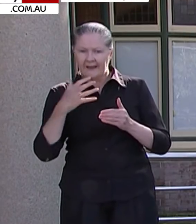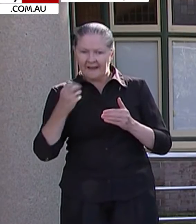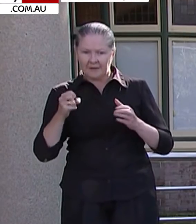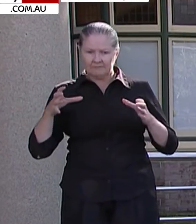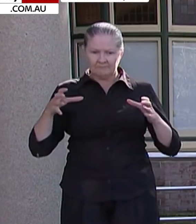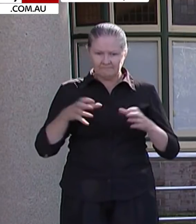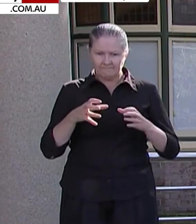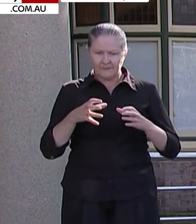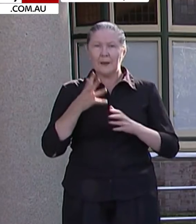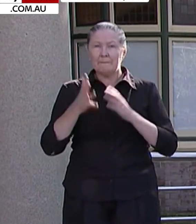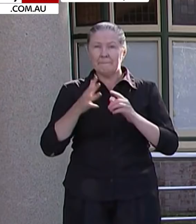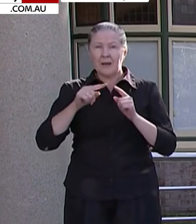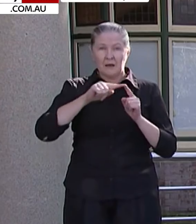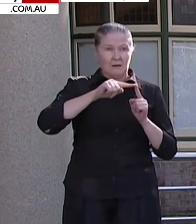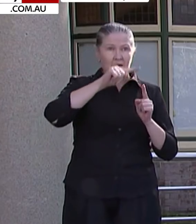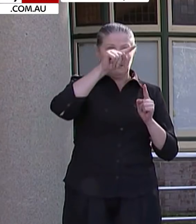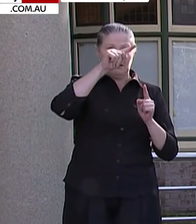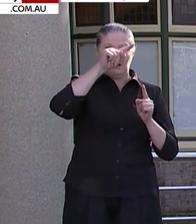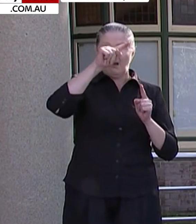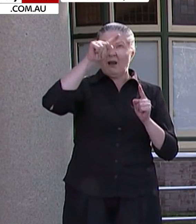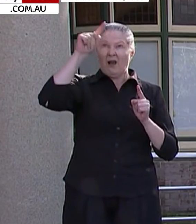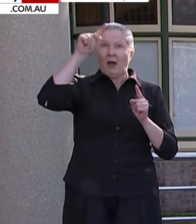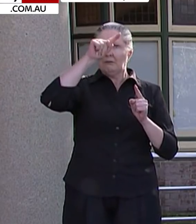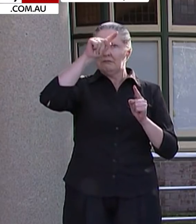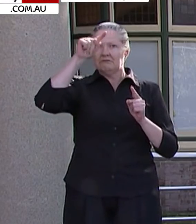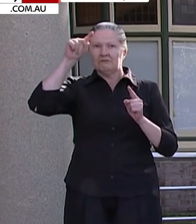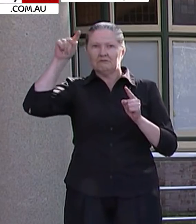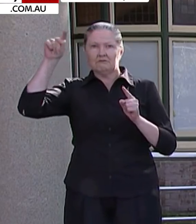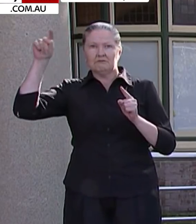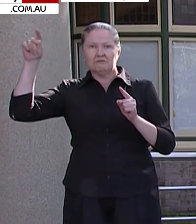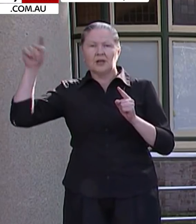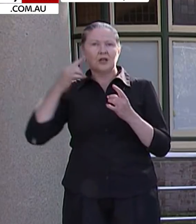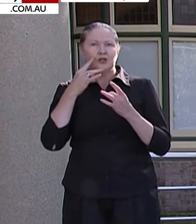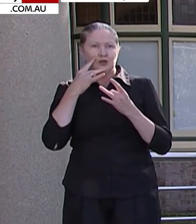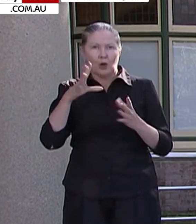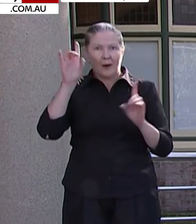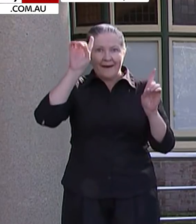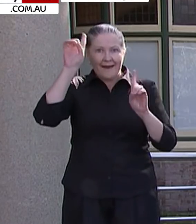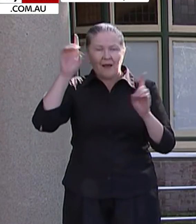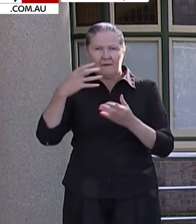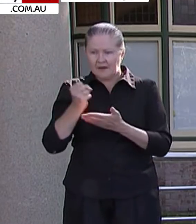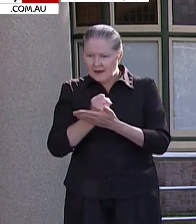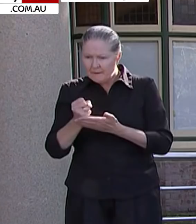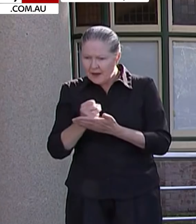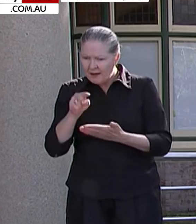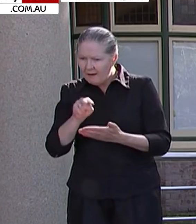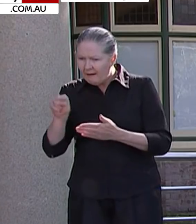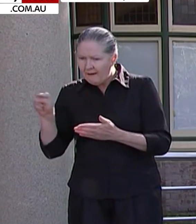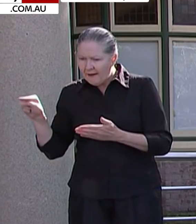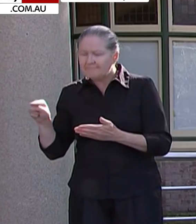consolidation of the flattening of the curve. The latest data shows that we have had